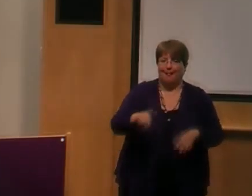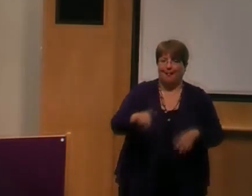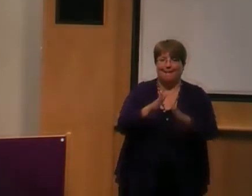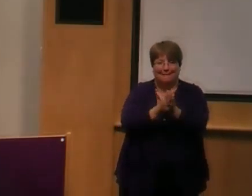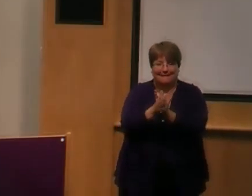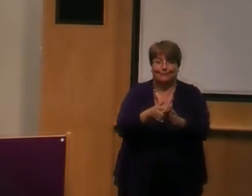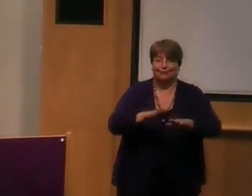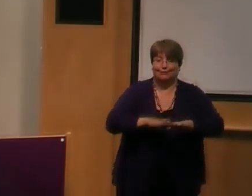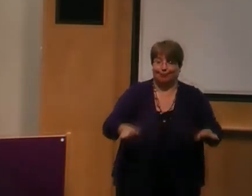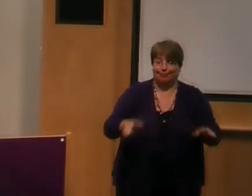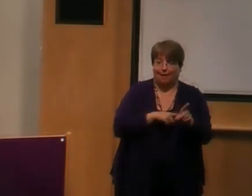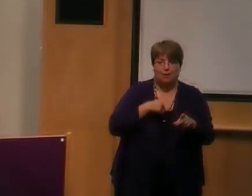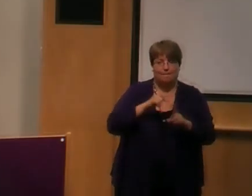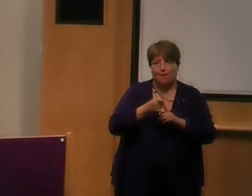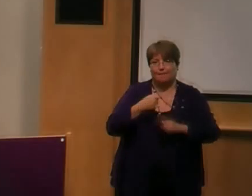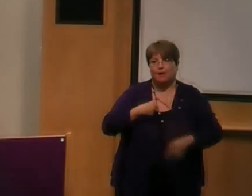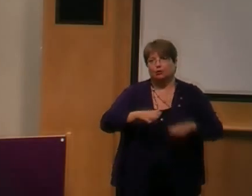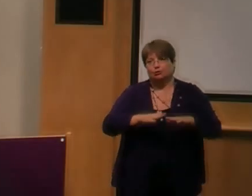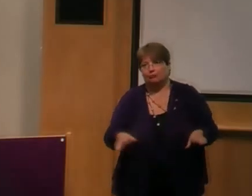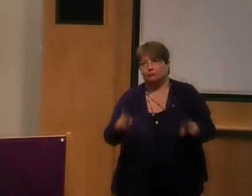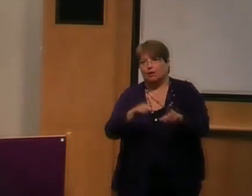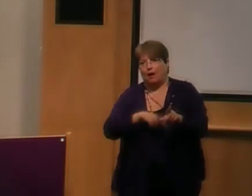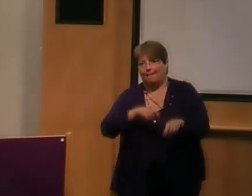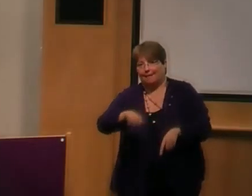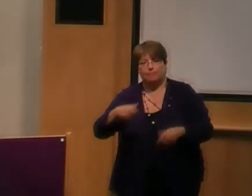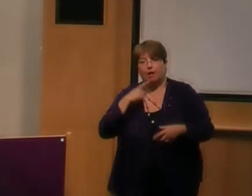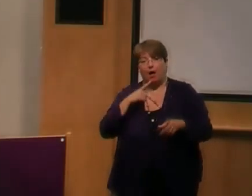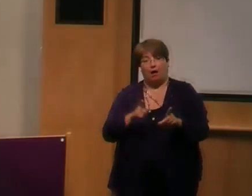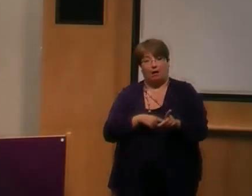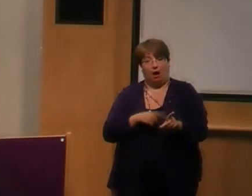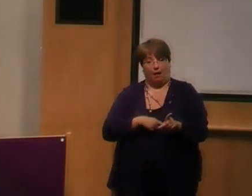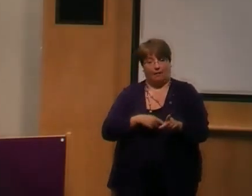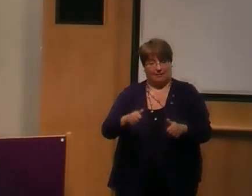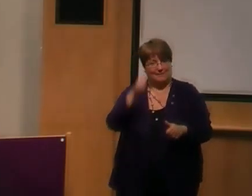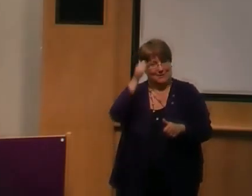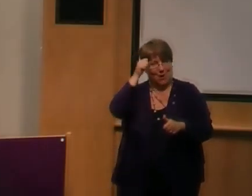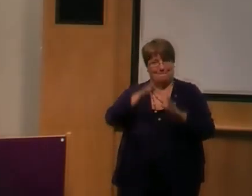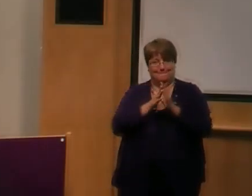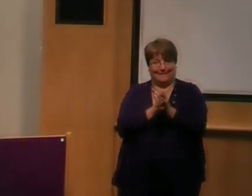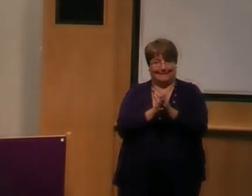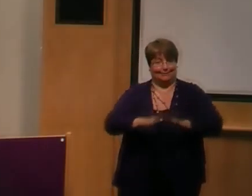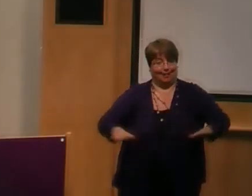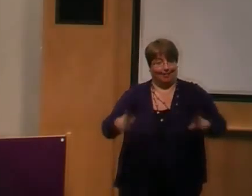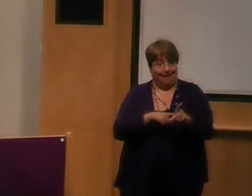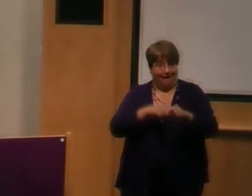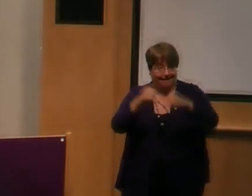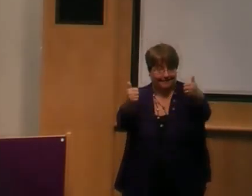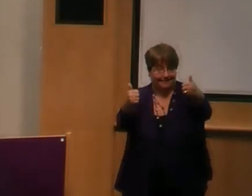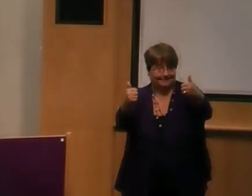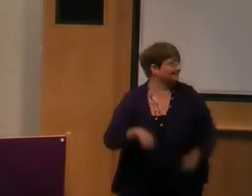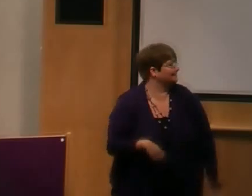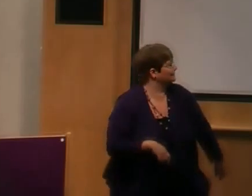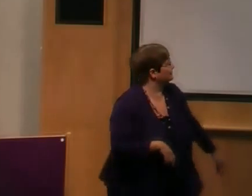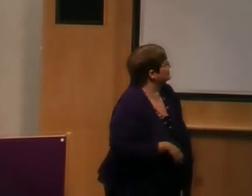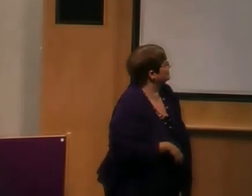mention young people, which is covering children and young people, which is important. We keep this accent in children, young people, children, young people. So when I say young people,